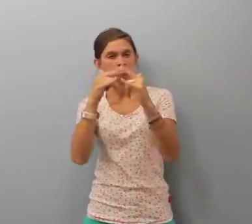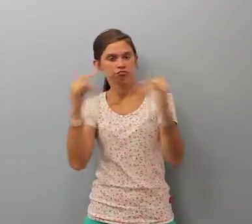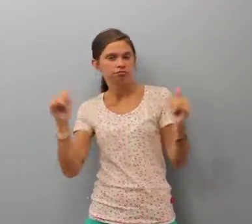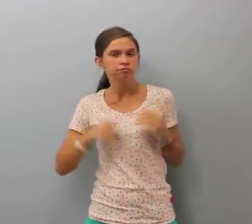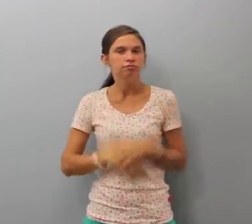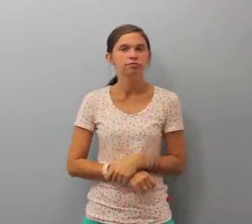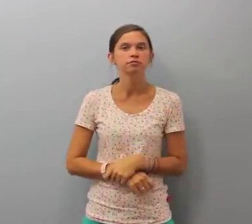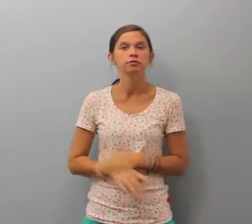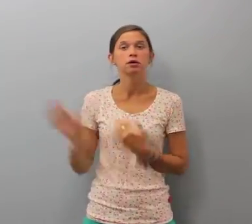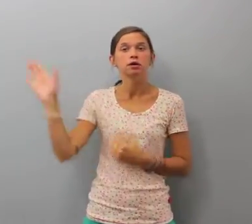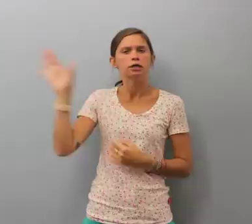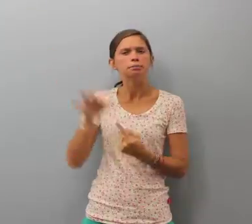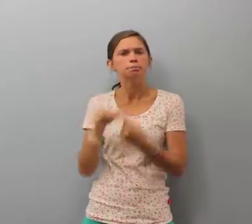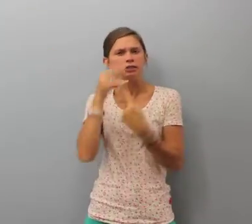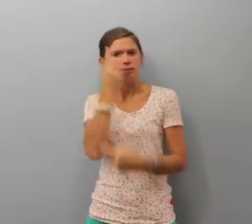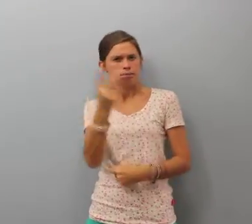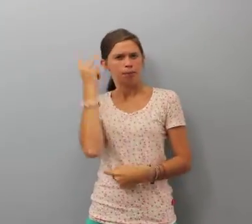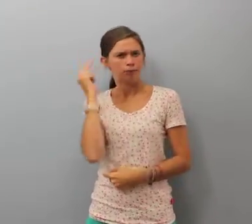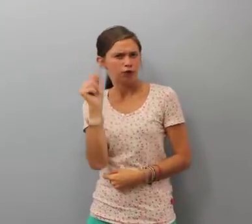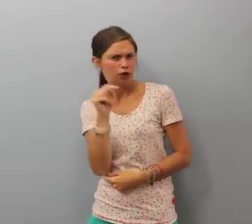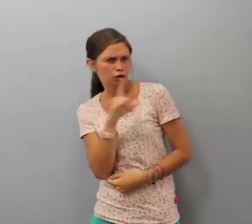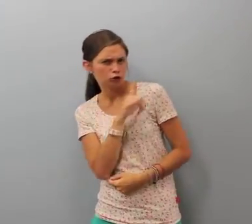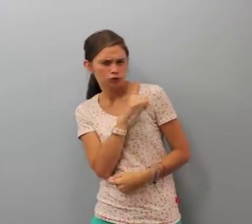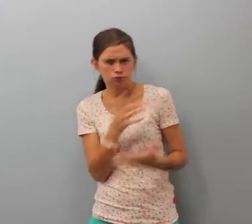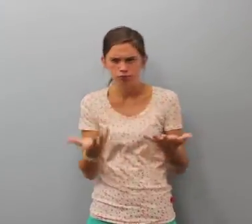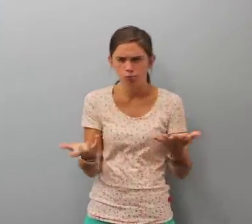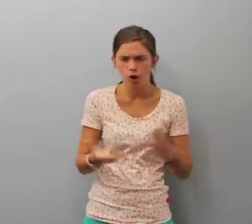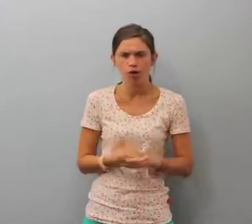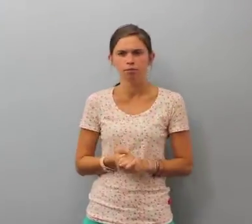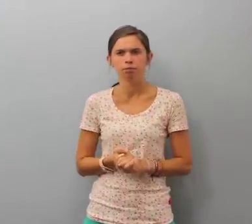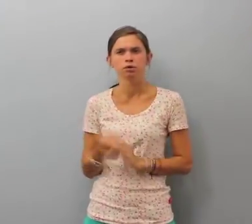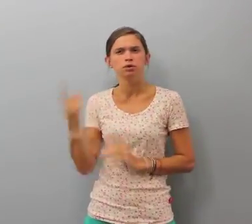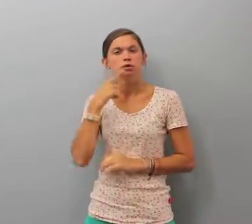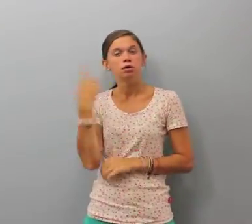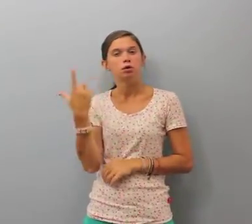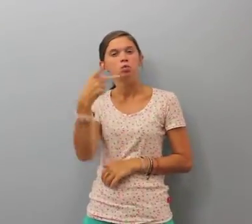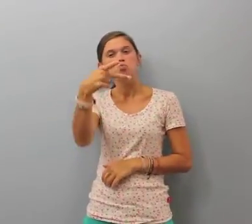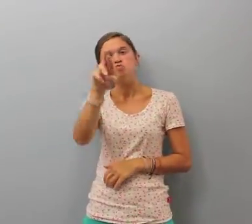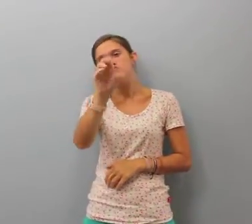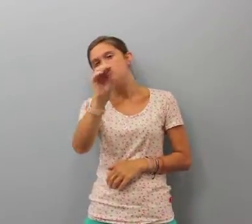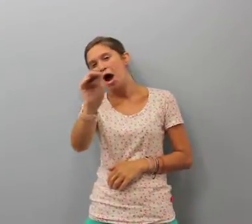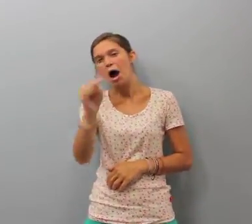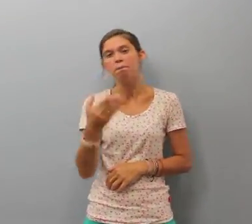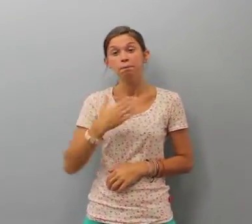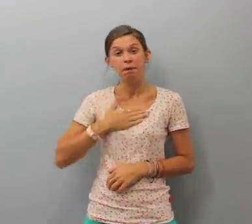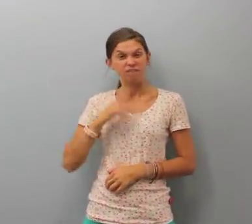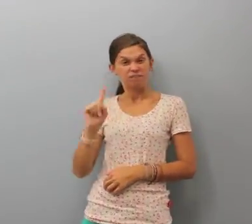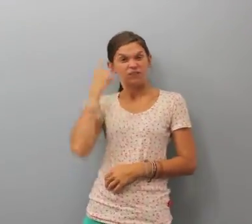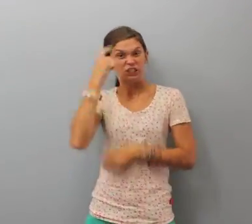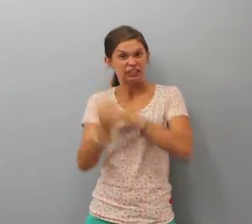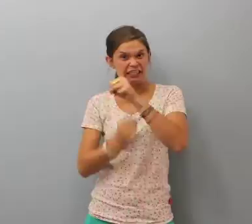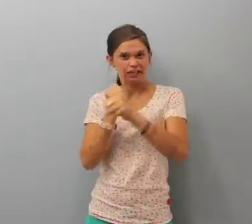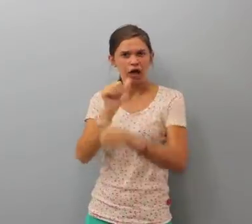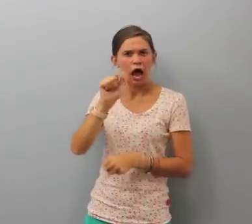reading, drawing. A special memory of the Learning Center? He said, well, the